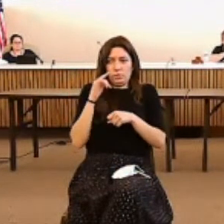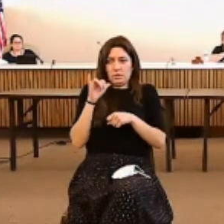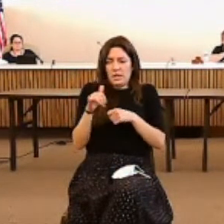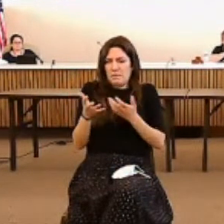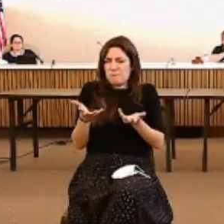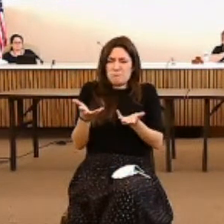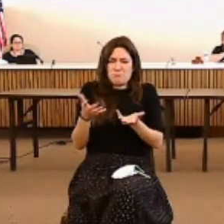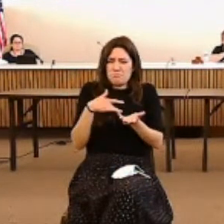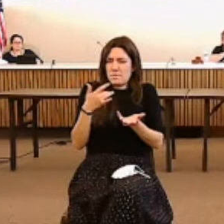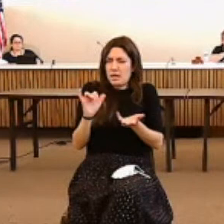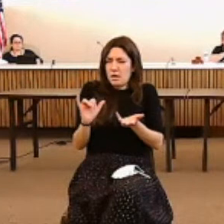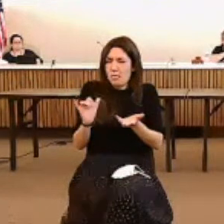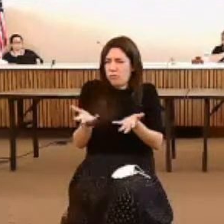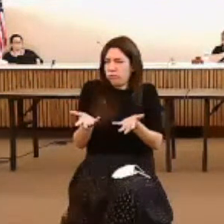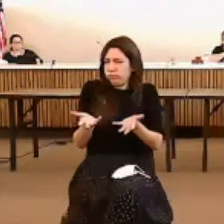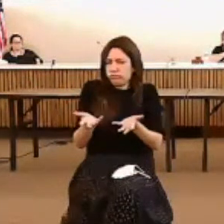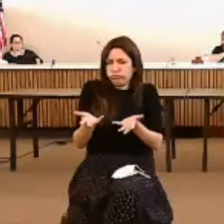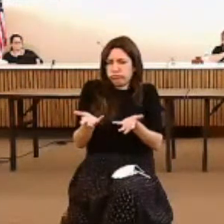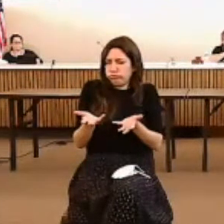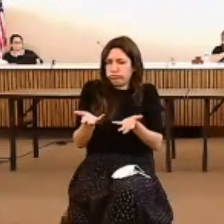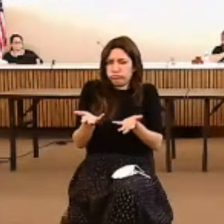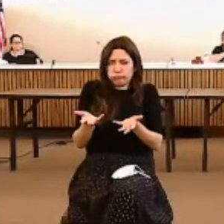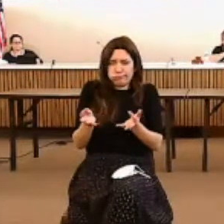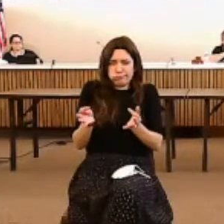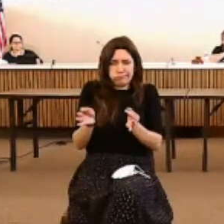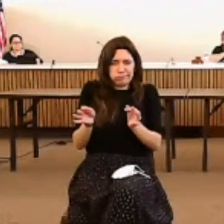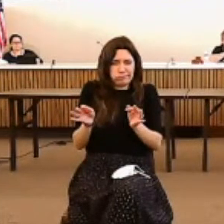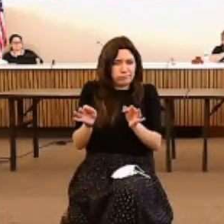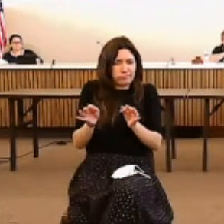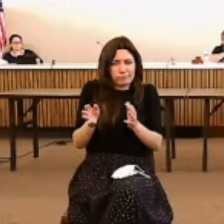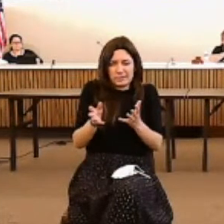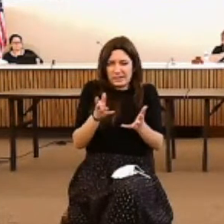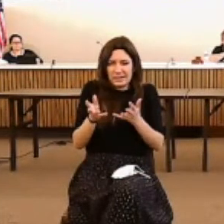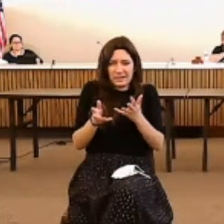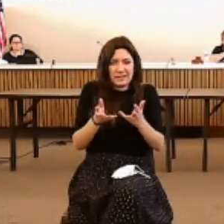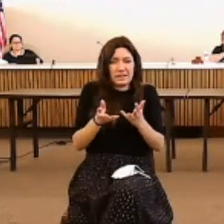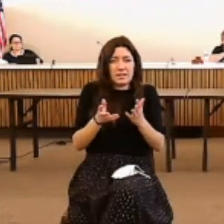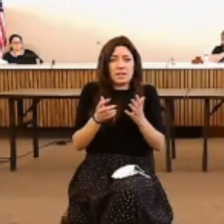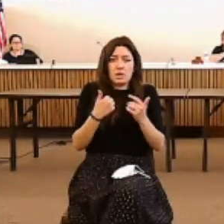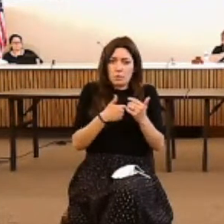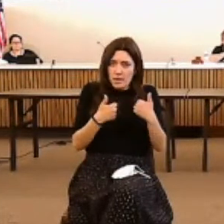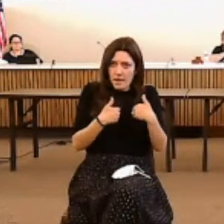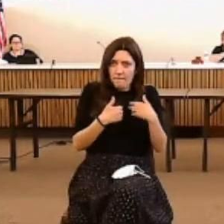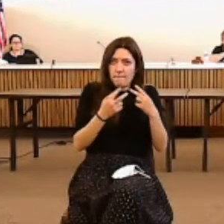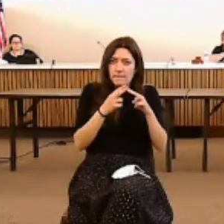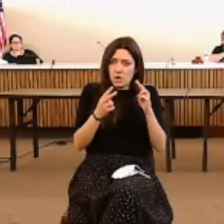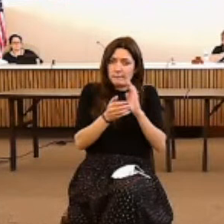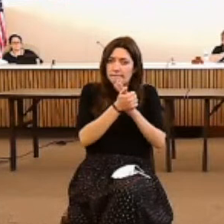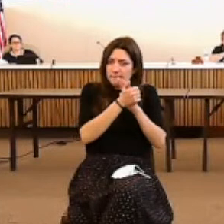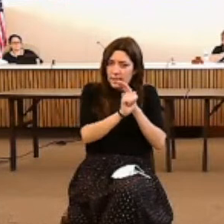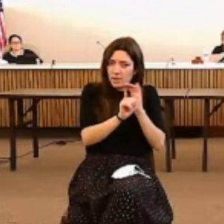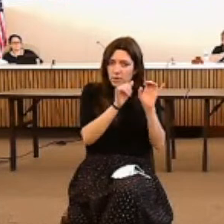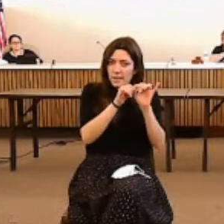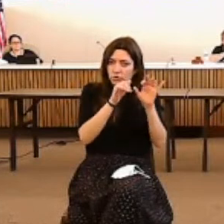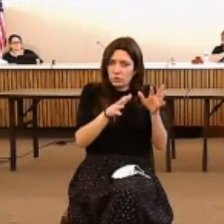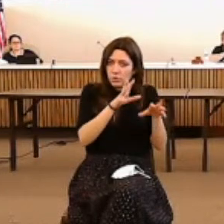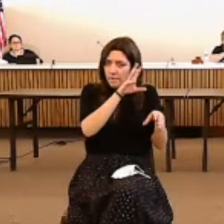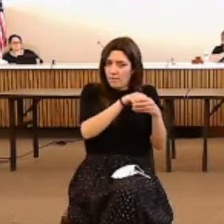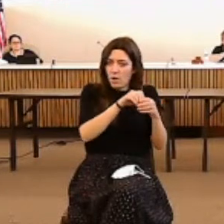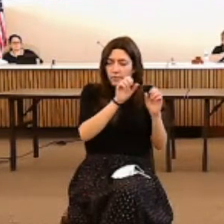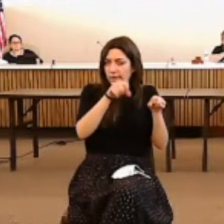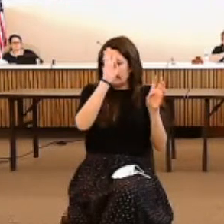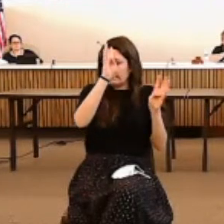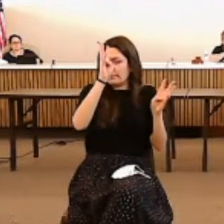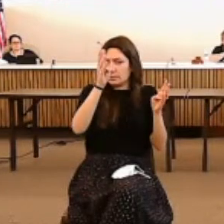think that there are extremely talented engineers involved here that can come up with